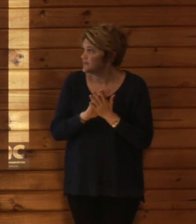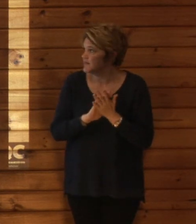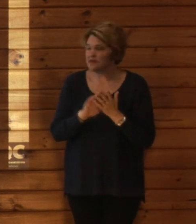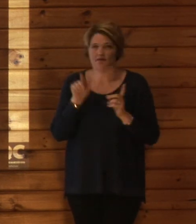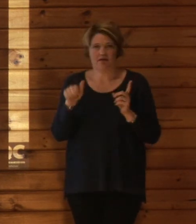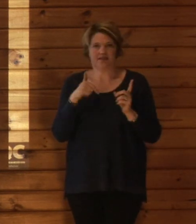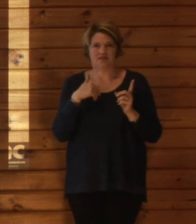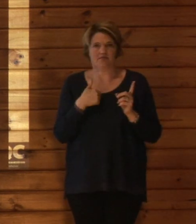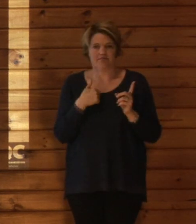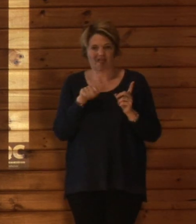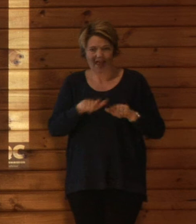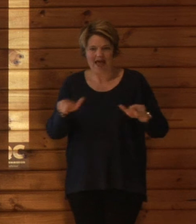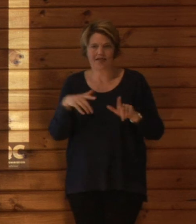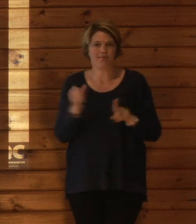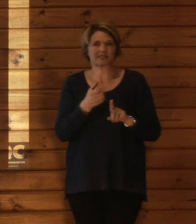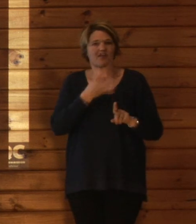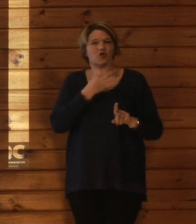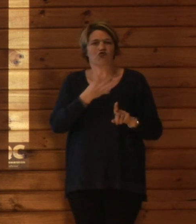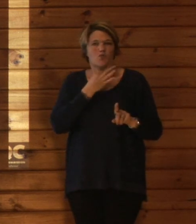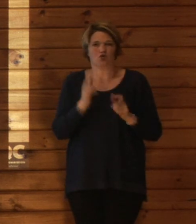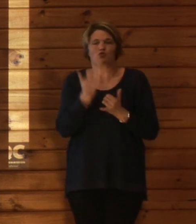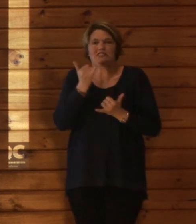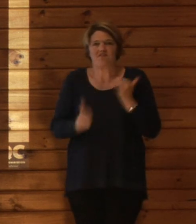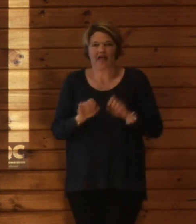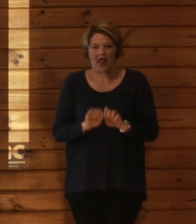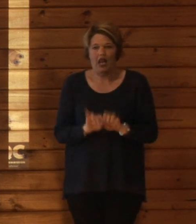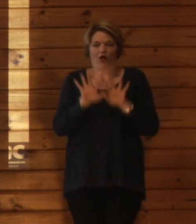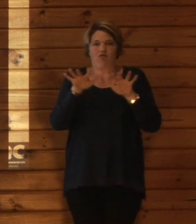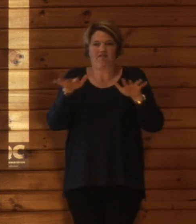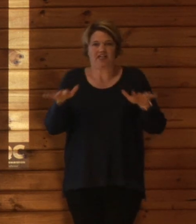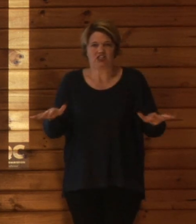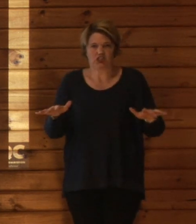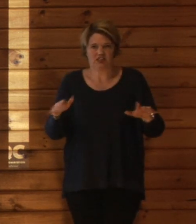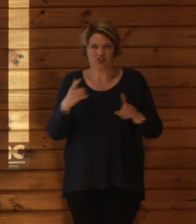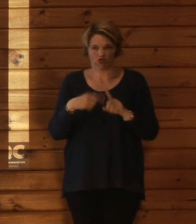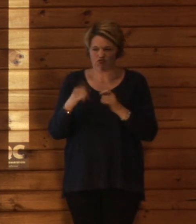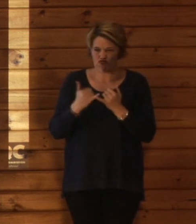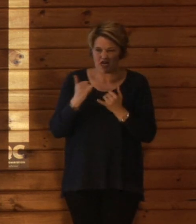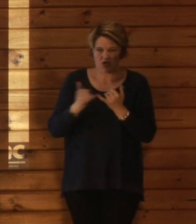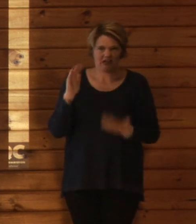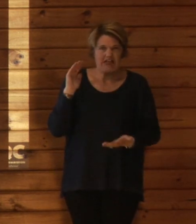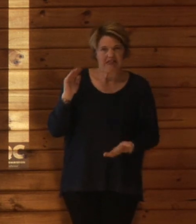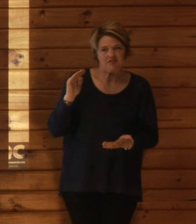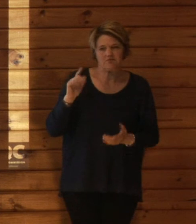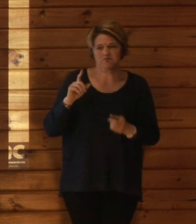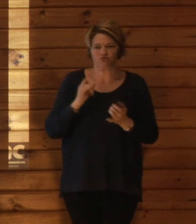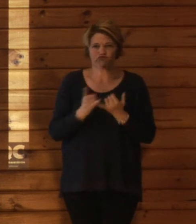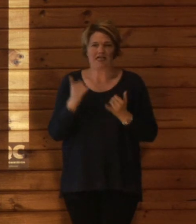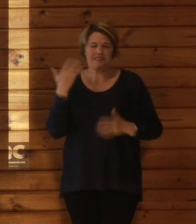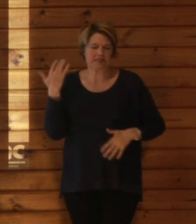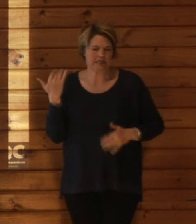about, you know, that really thick ejector, the really severe damage. That's what this severe liquefaction